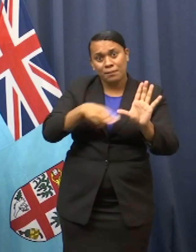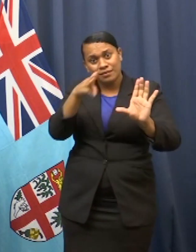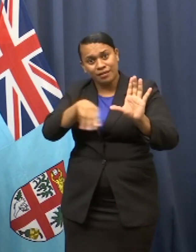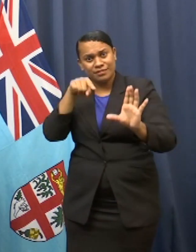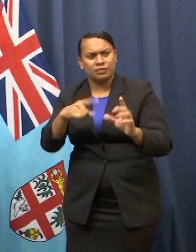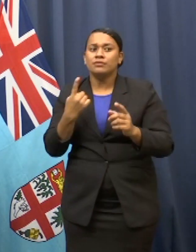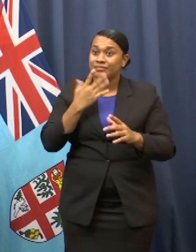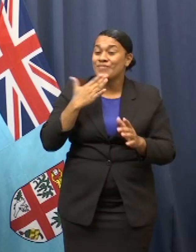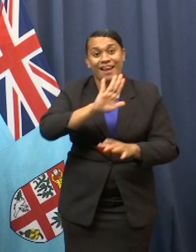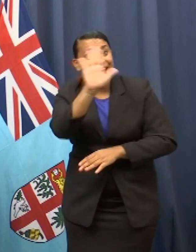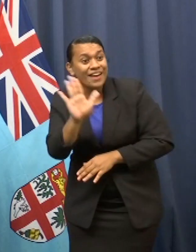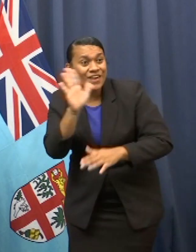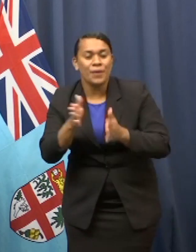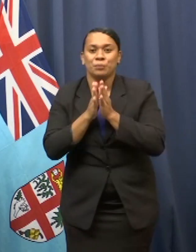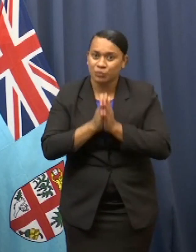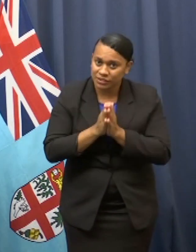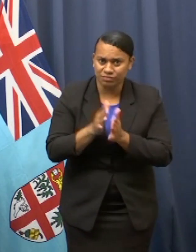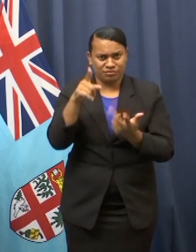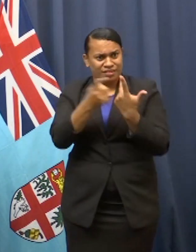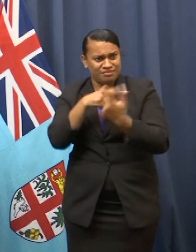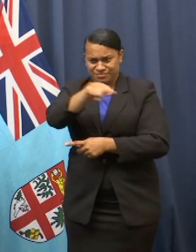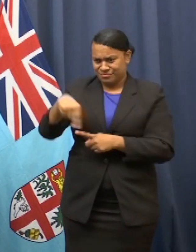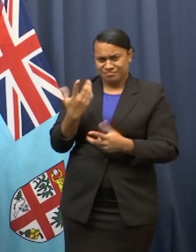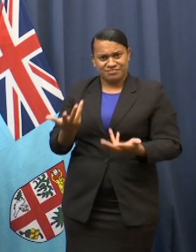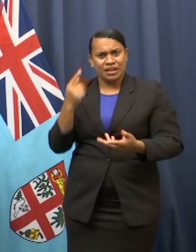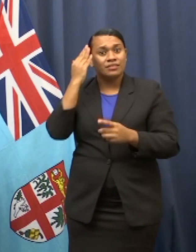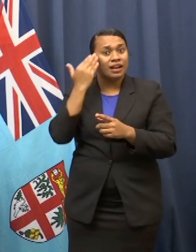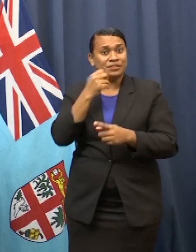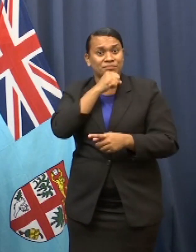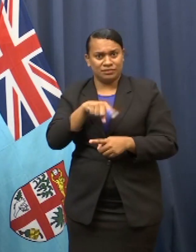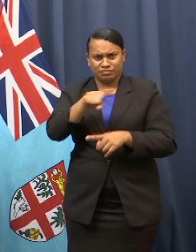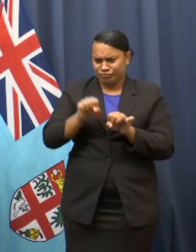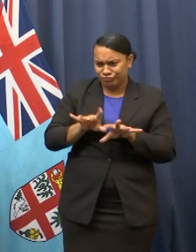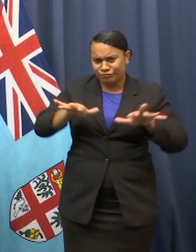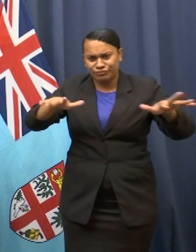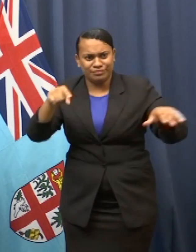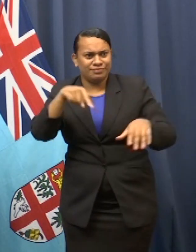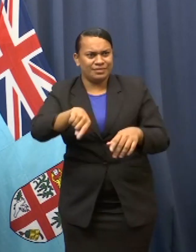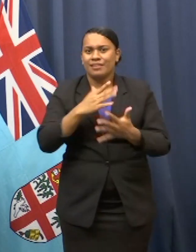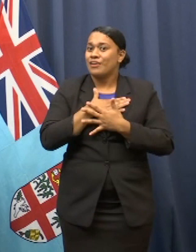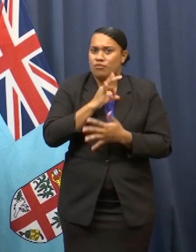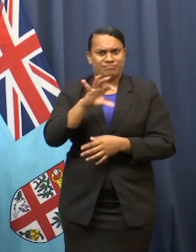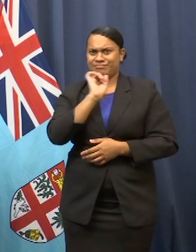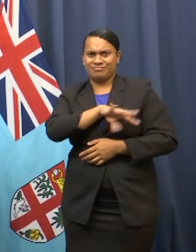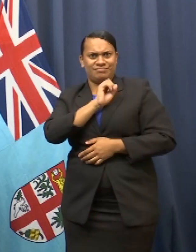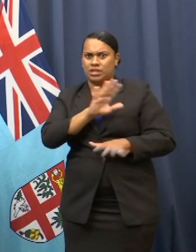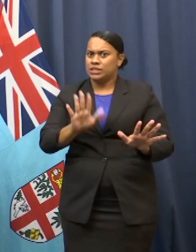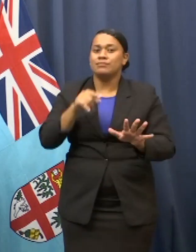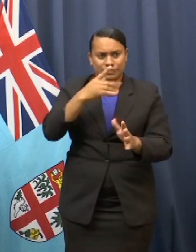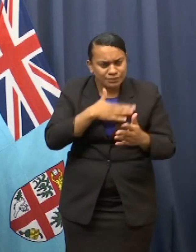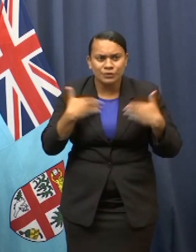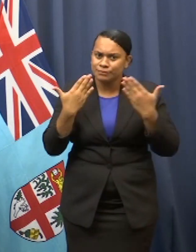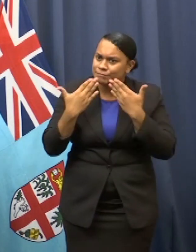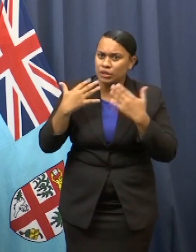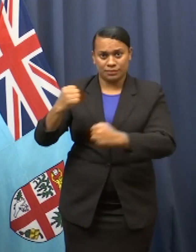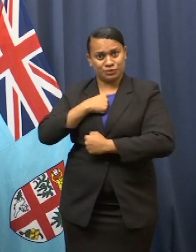facts, not fear. We should be grateful to our disciplined forces for their vigilance in keeping Fijians from harm, but